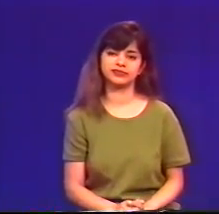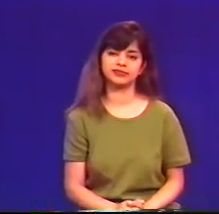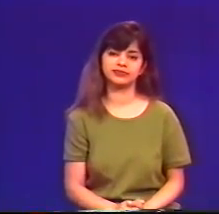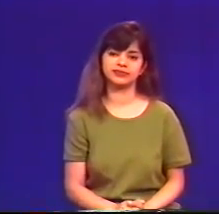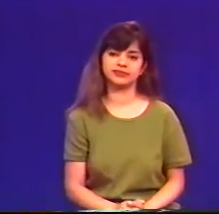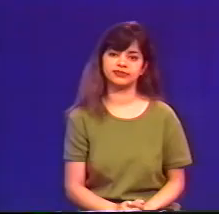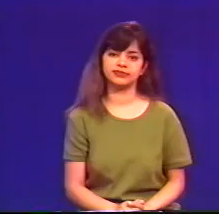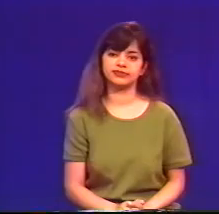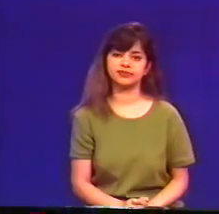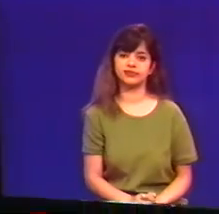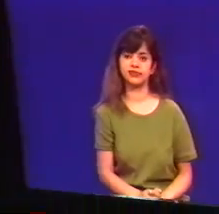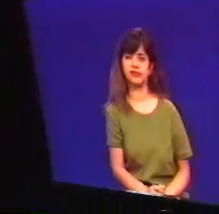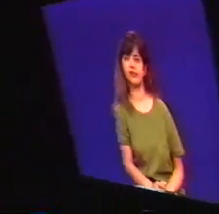culture.